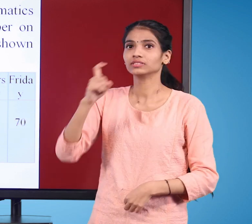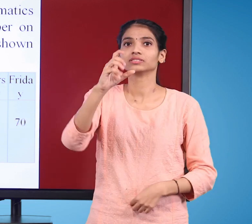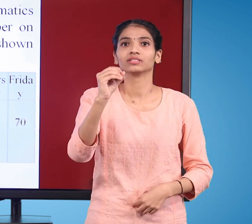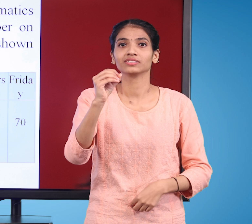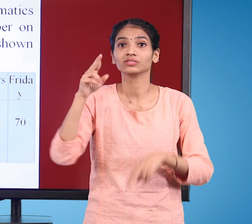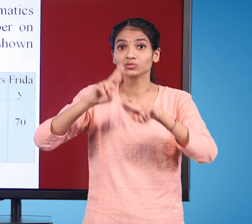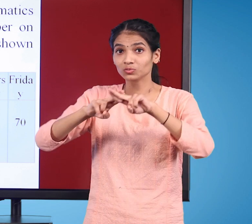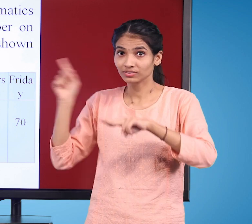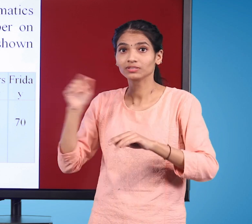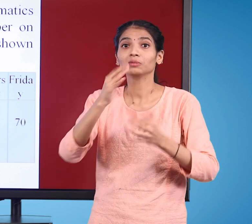70.